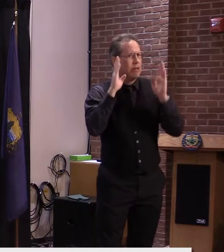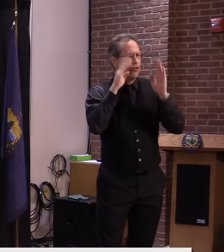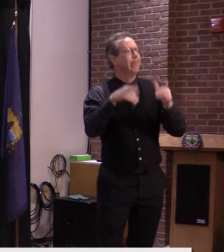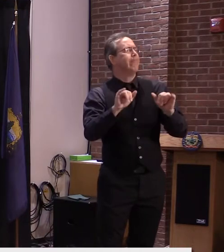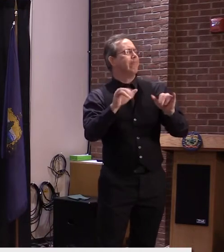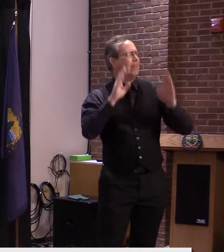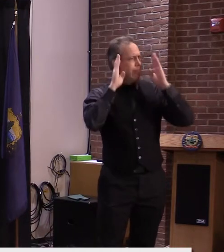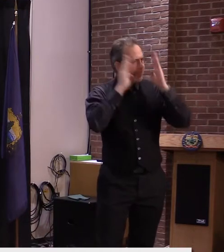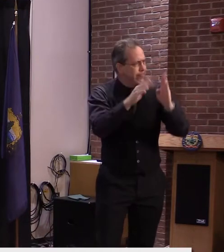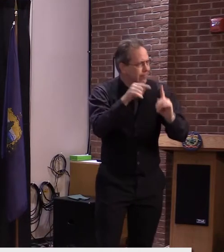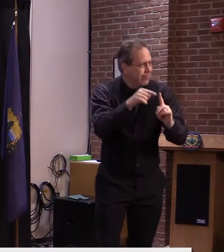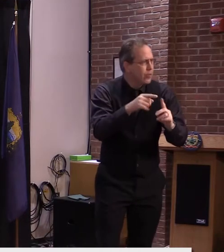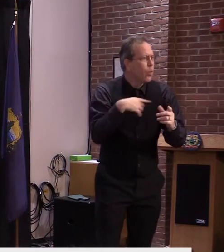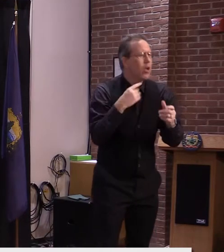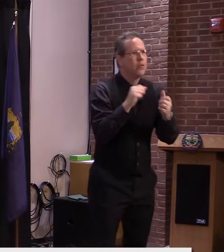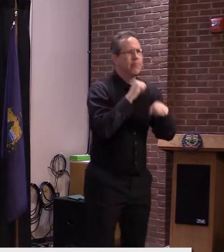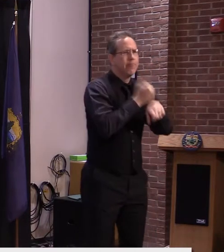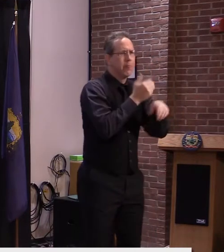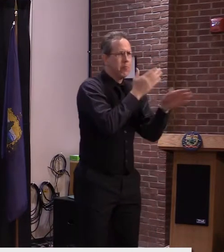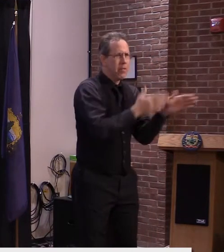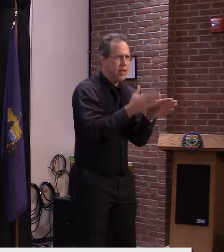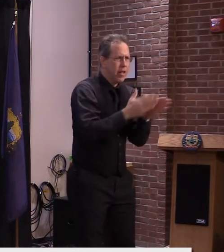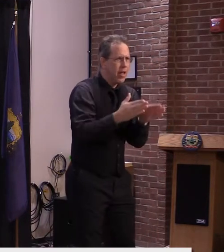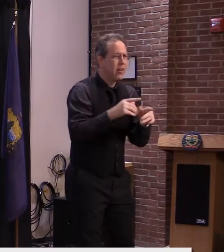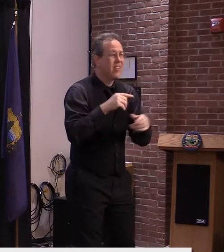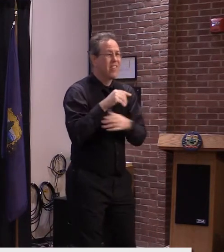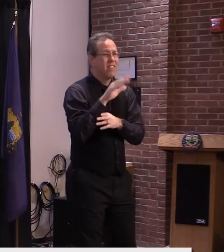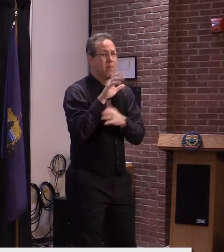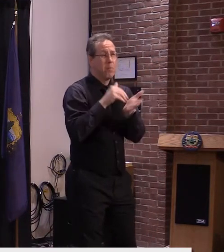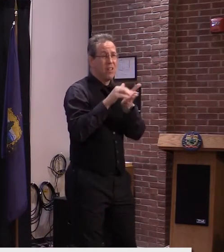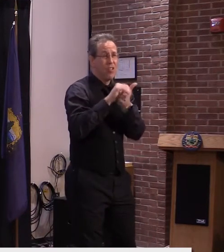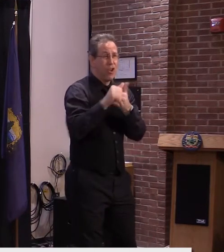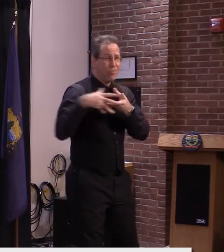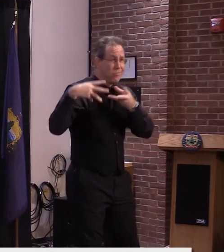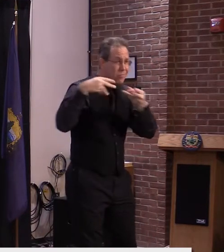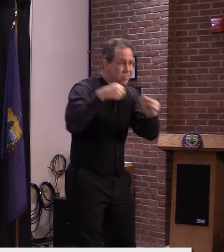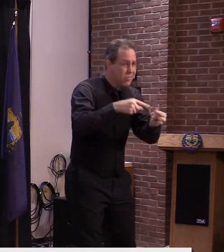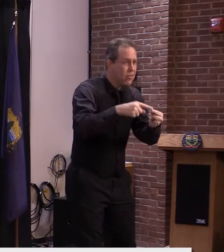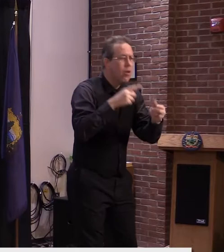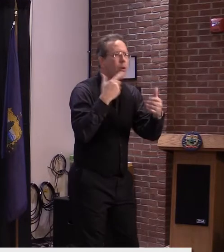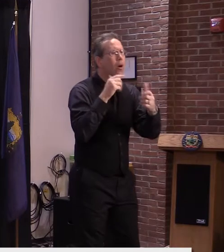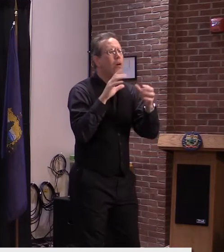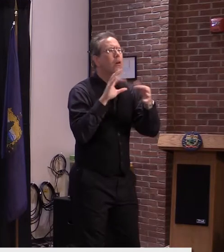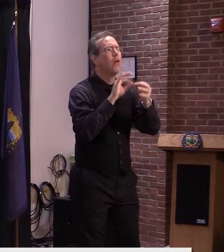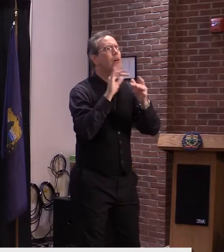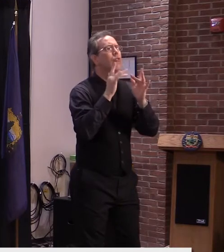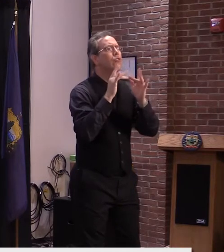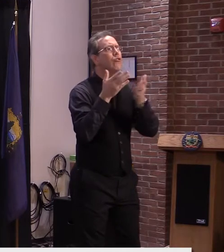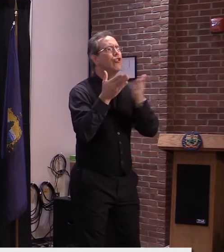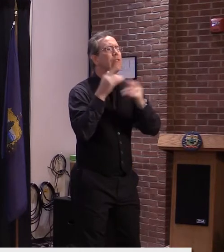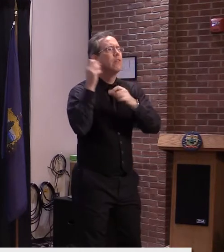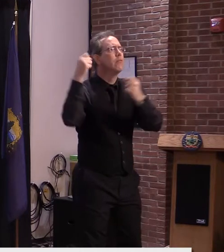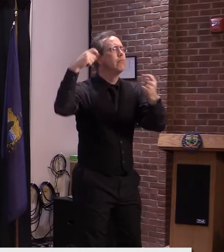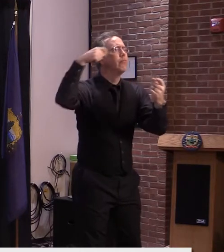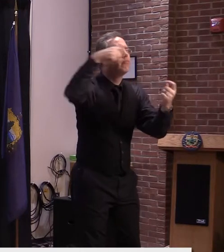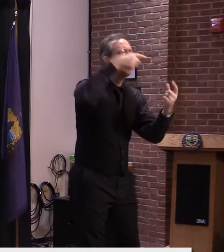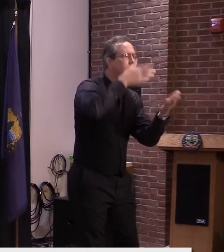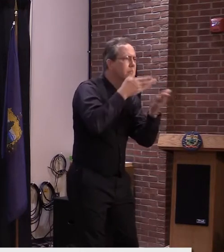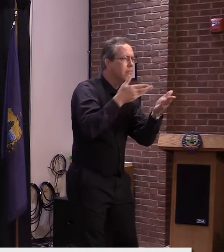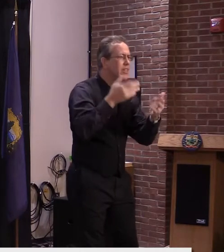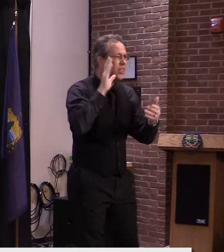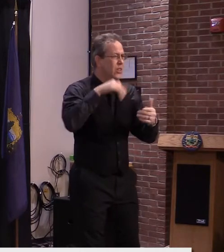to spend hundreds of millions of dollars to build out service and connect more homes to what is considered an